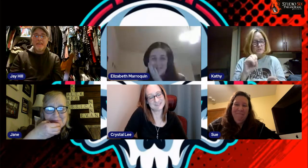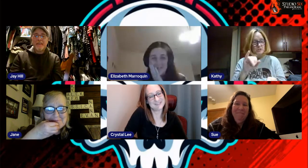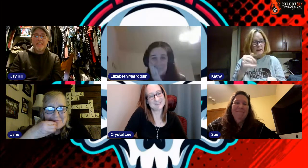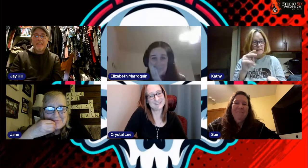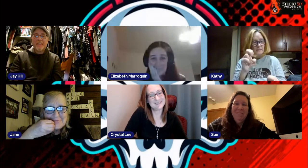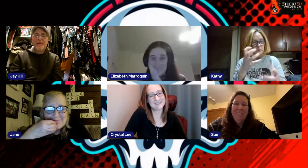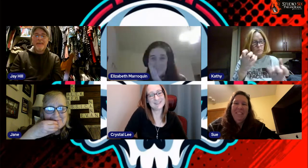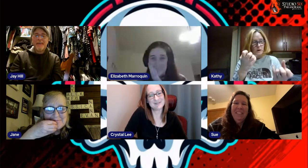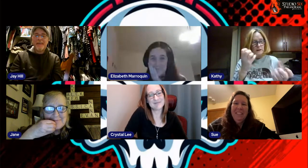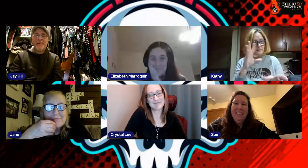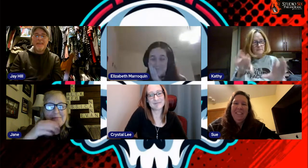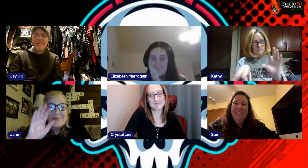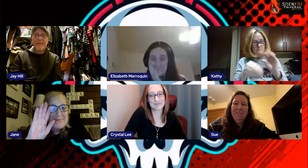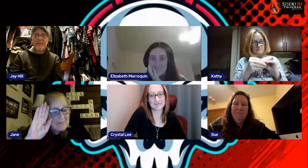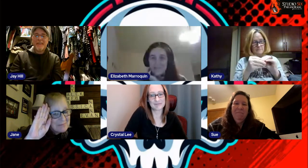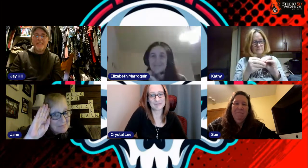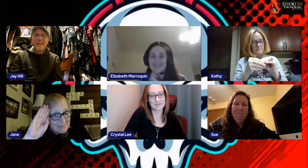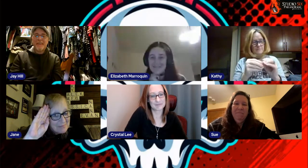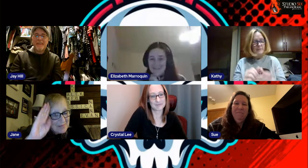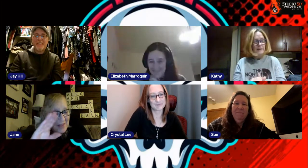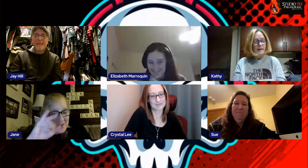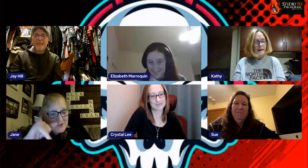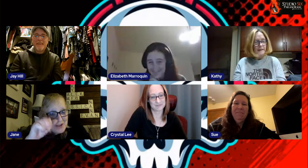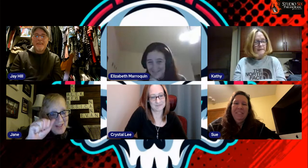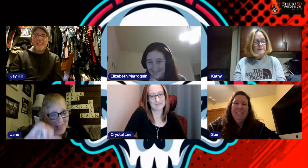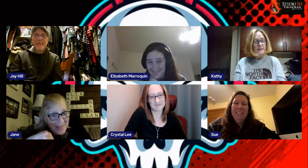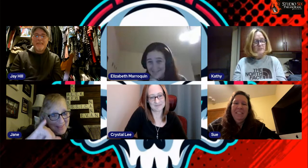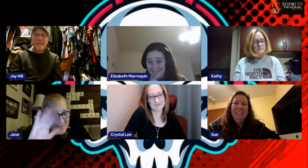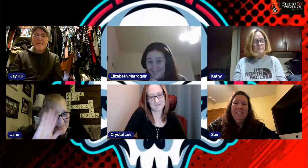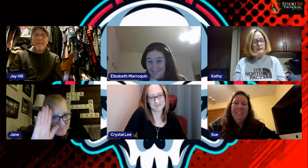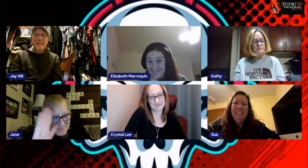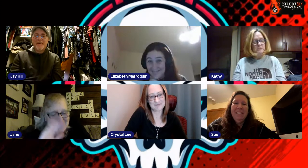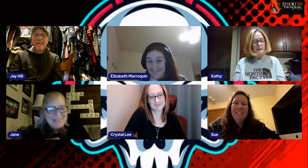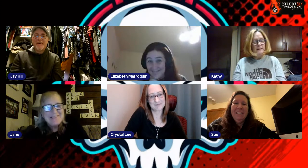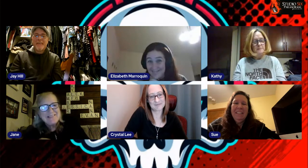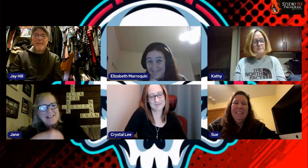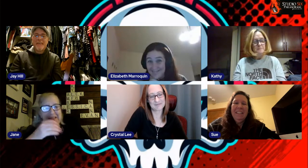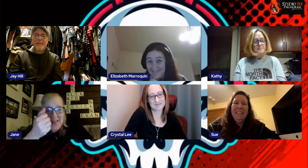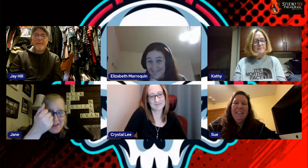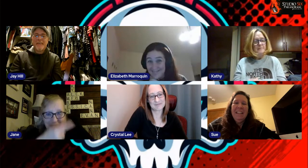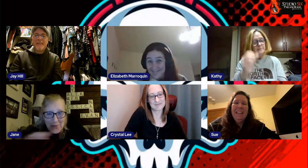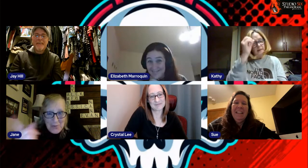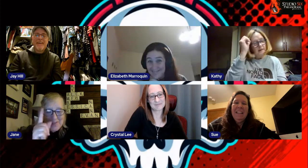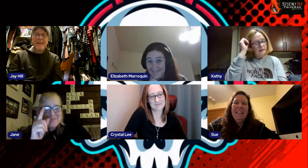So Jane, do you wanna? Hi, my name is Jane.